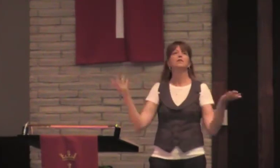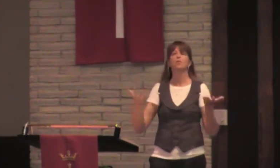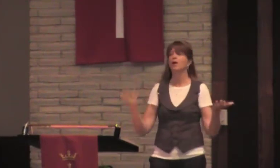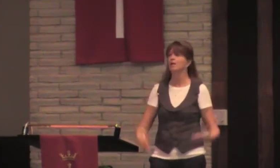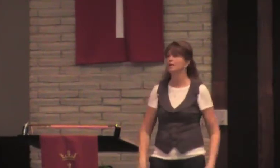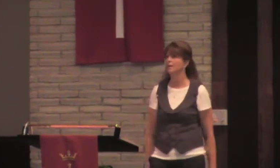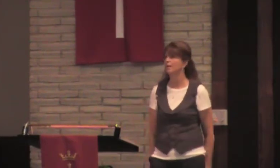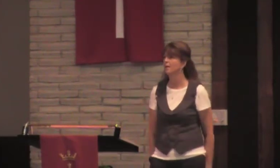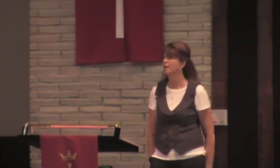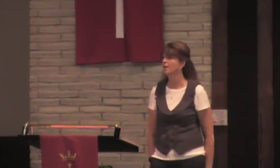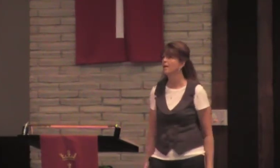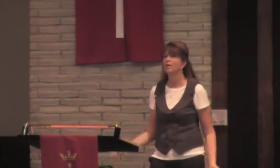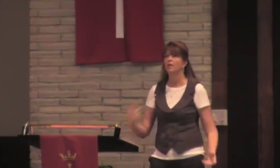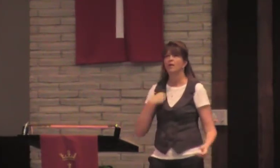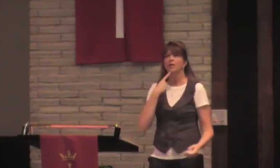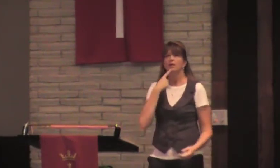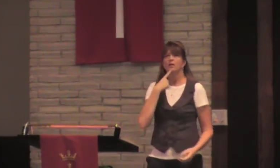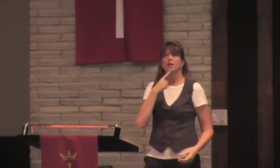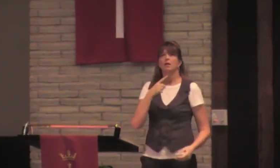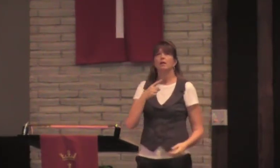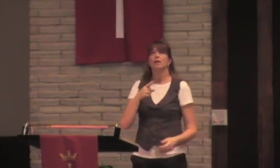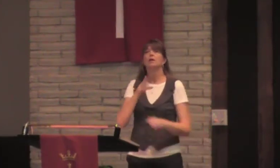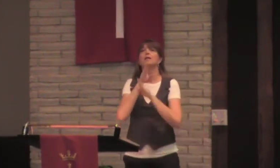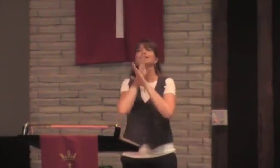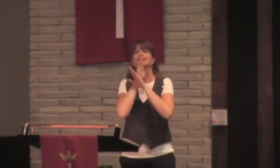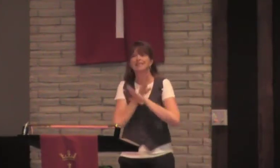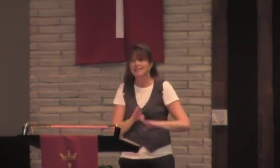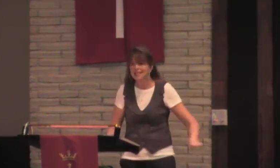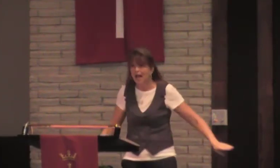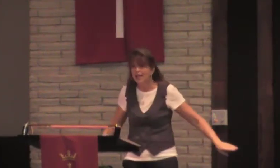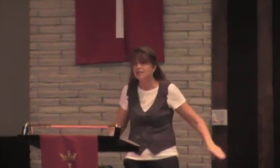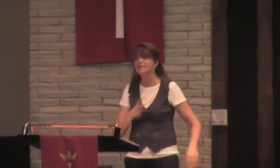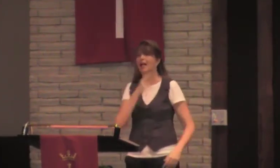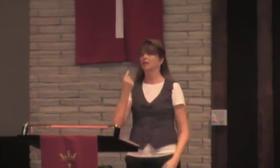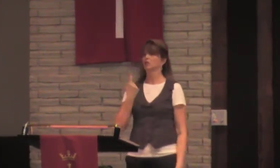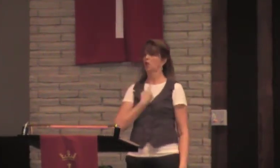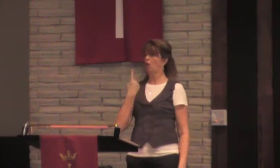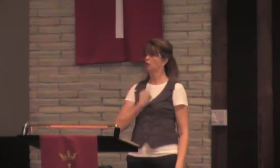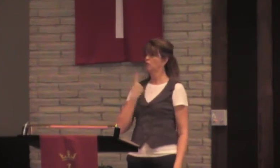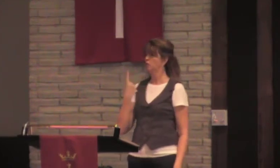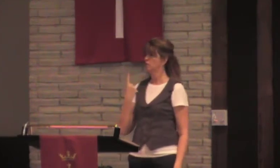Then the second week, last week, what did we discuss?